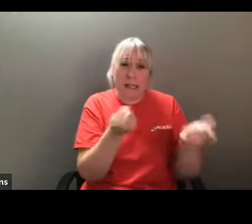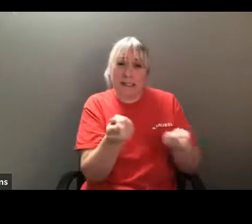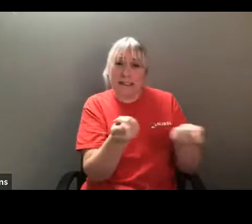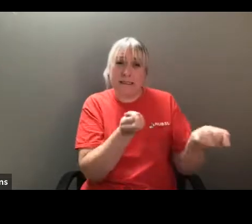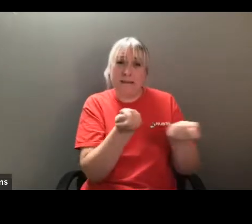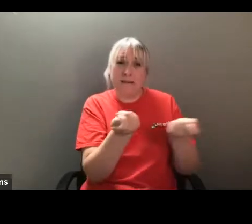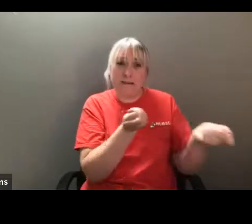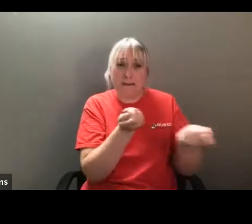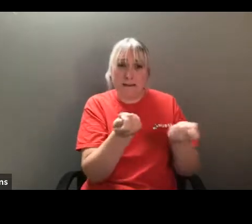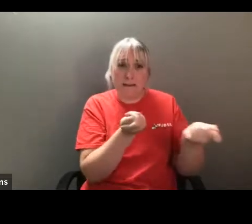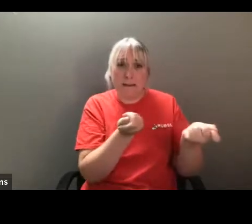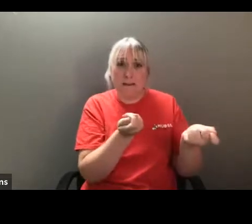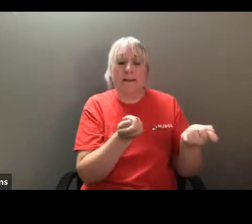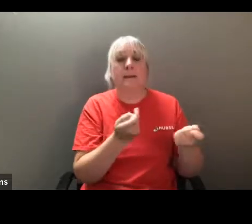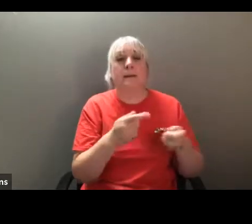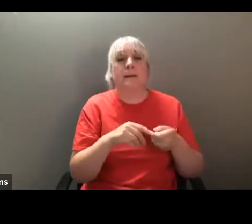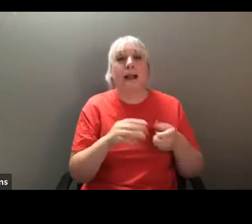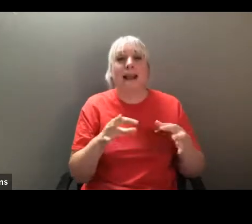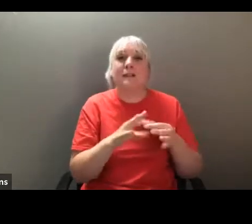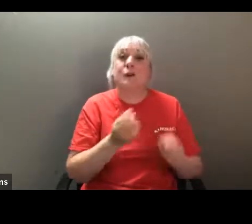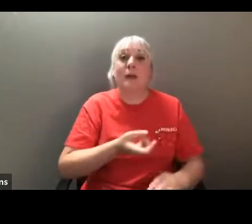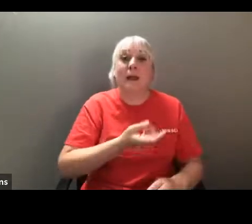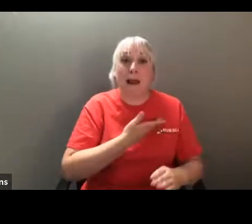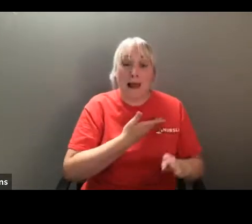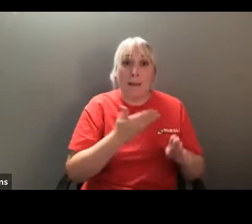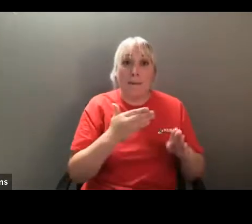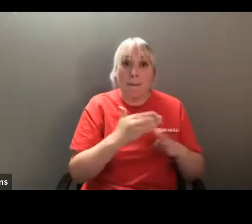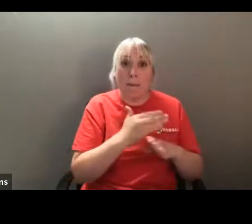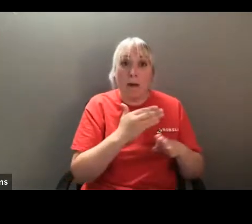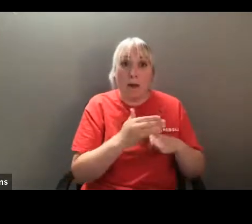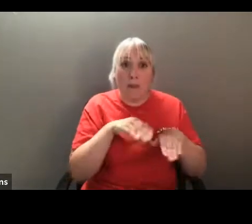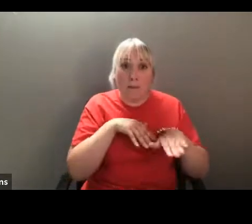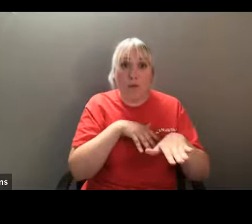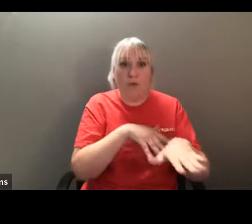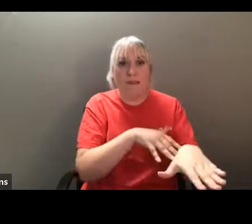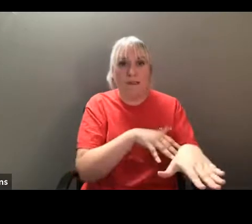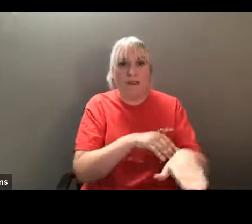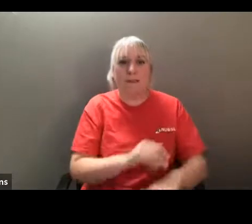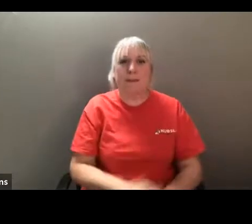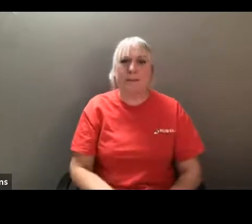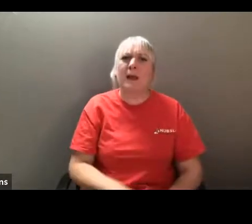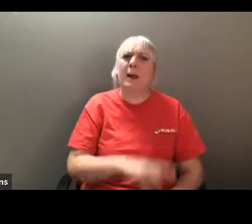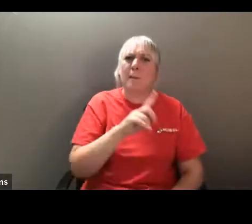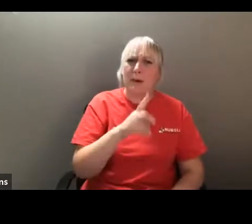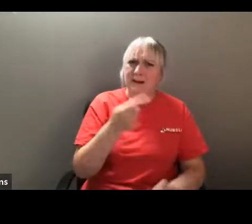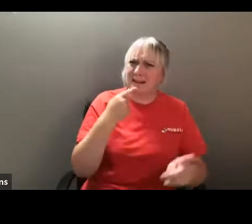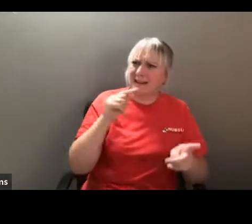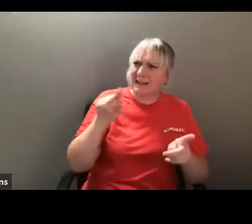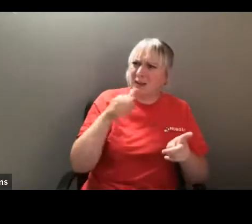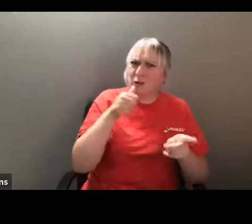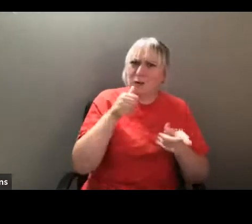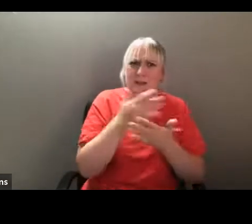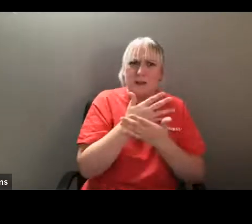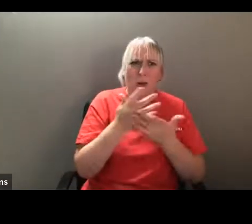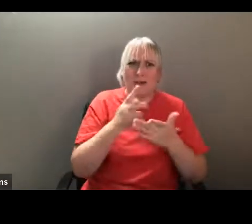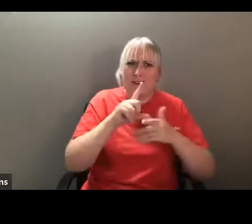to the quote I just read, he's on record using disablest language and rhetoric. It's worth considering